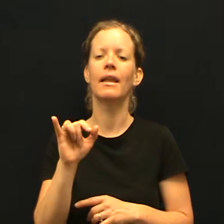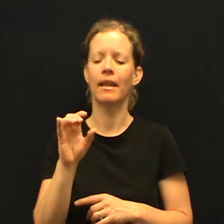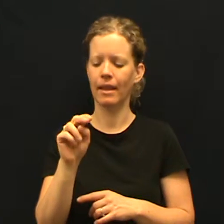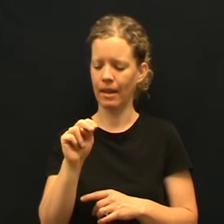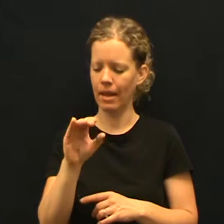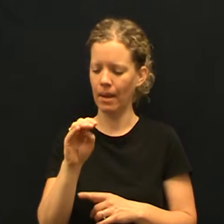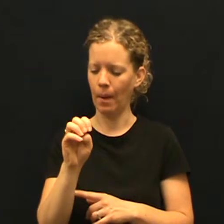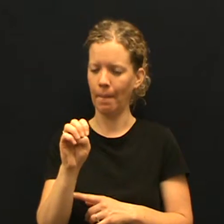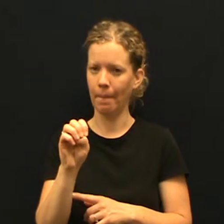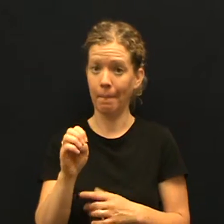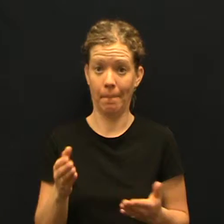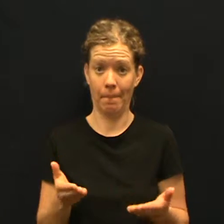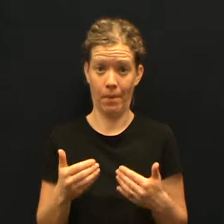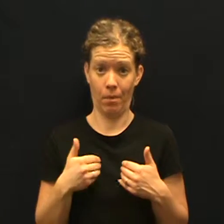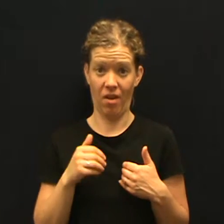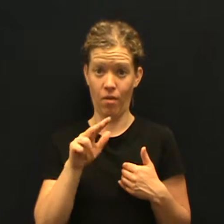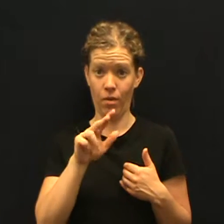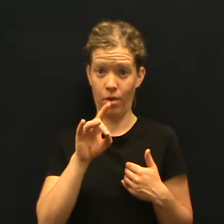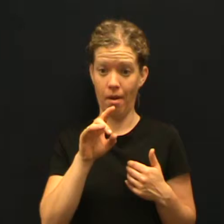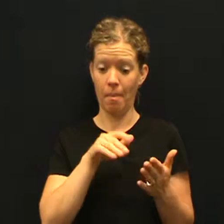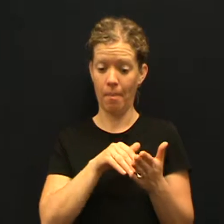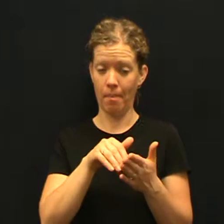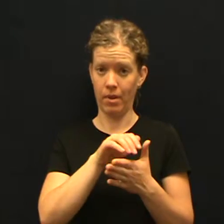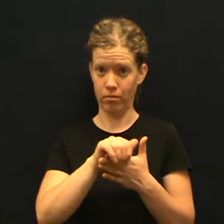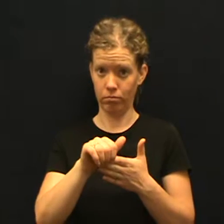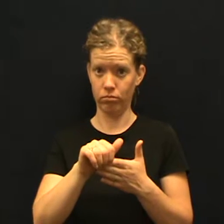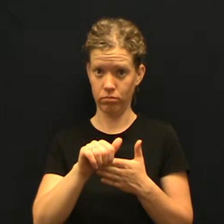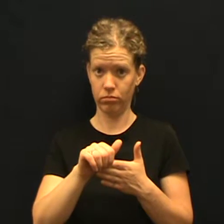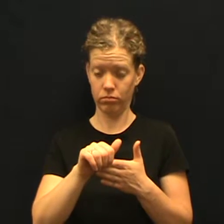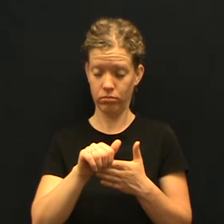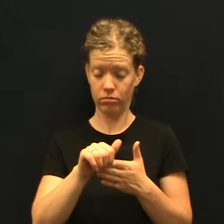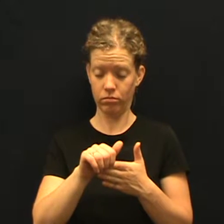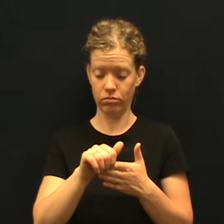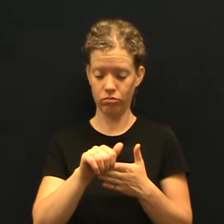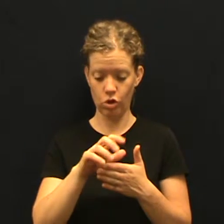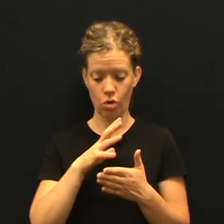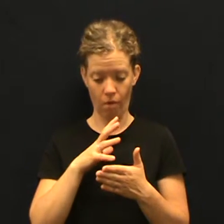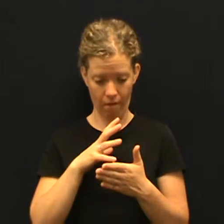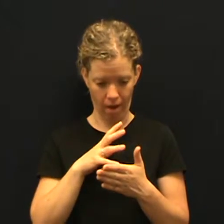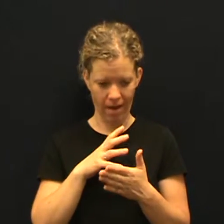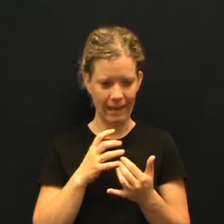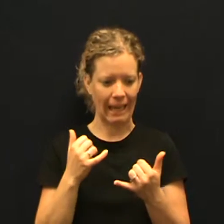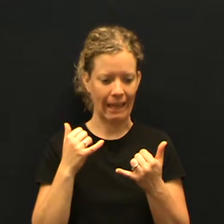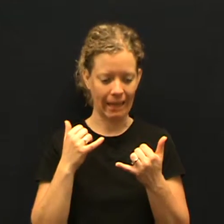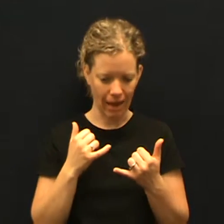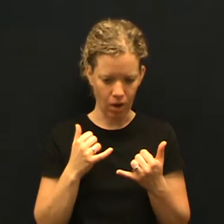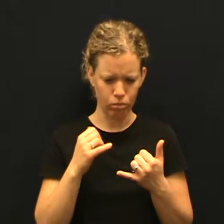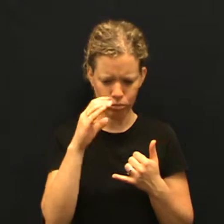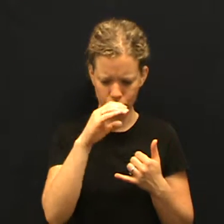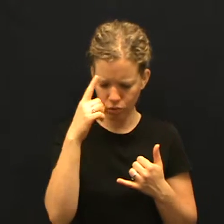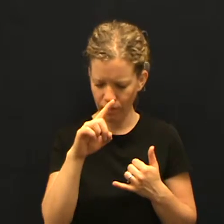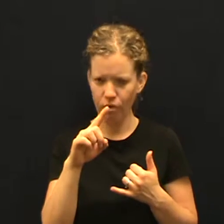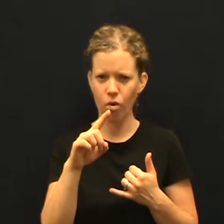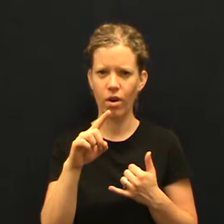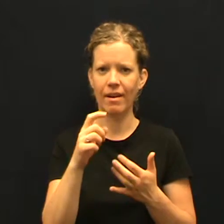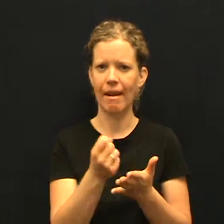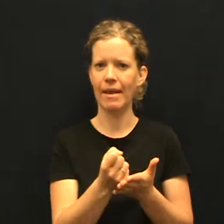$38 million. And then remember, what we're going to do is we're going to look for non-cash expenses that were included in that